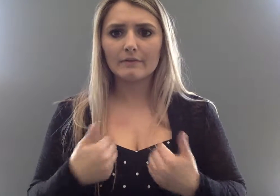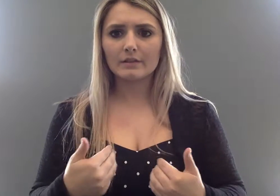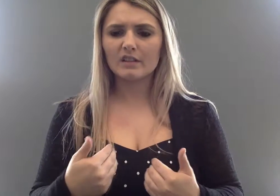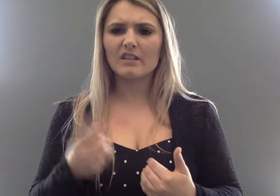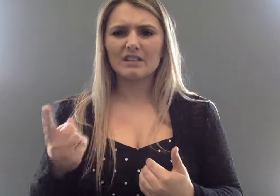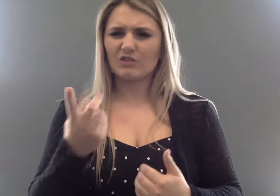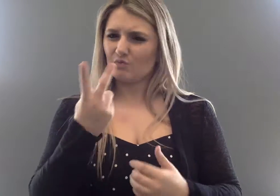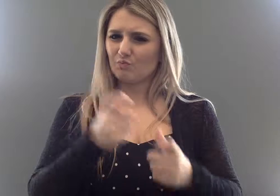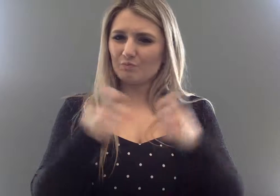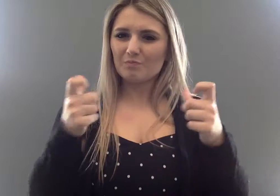Nick?